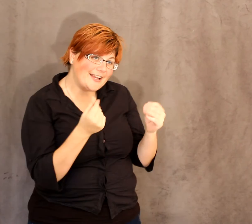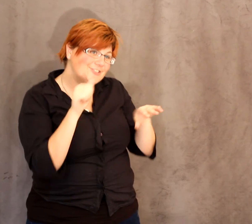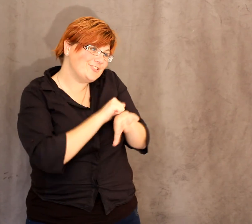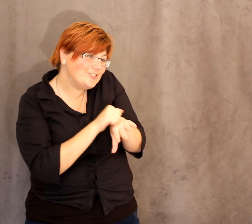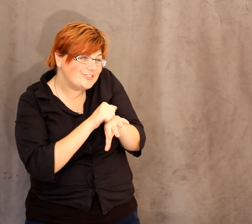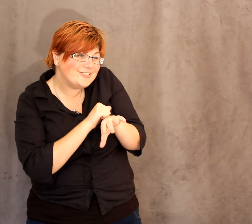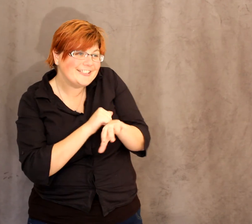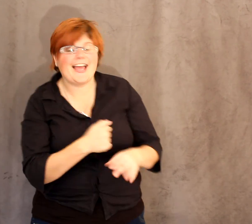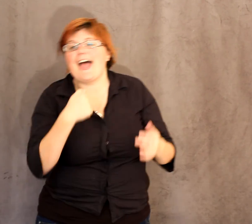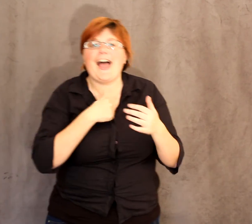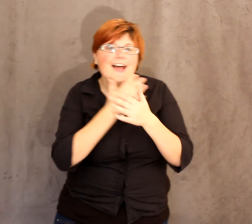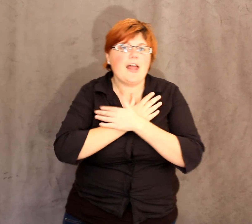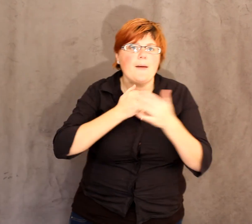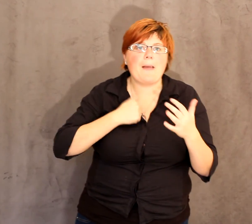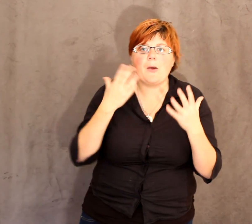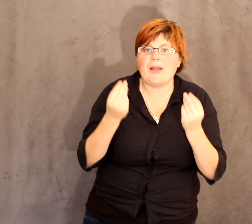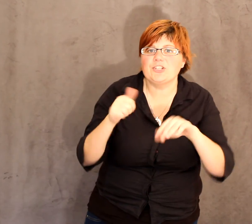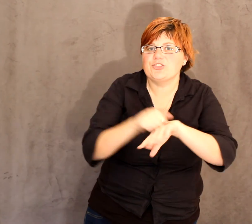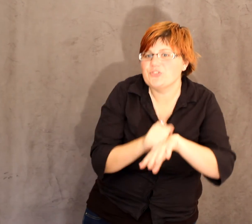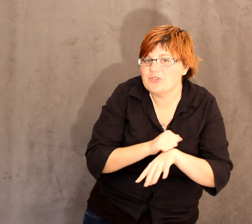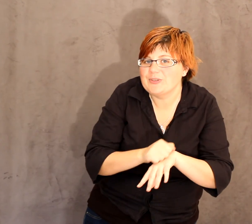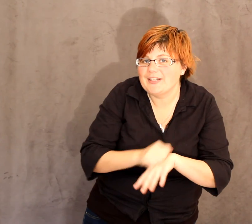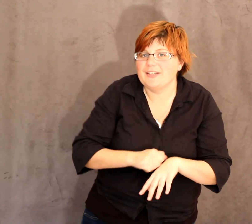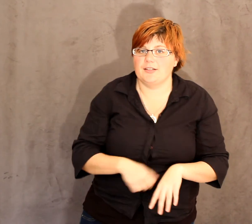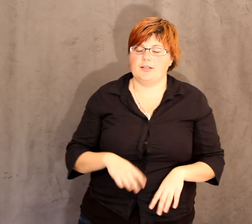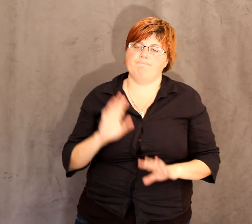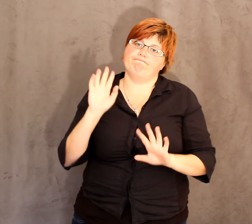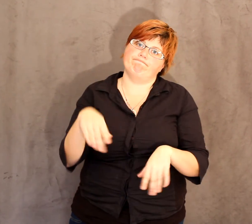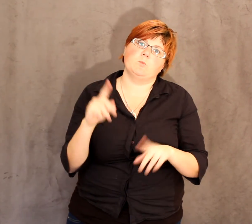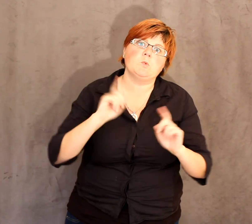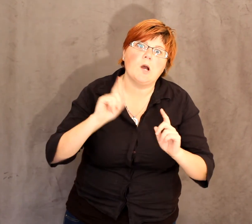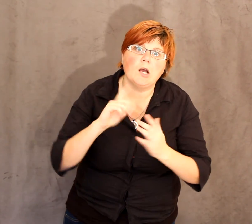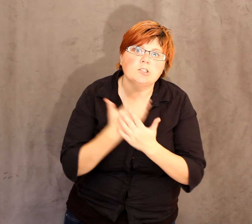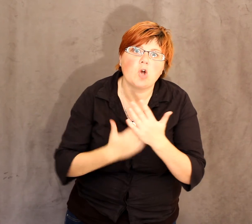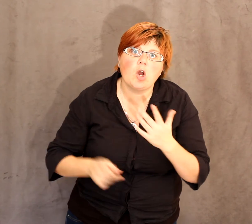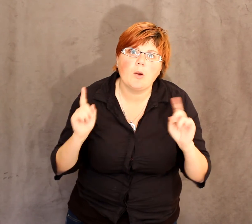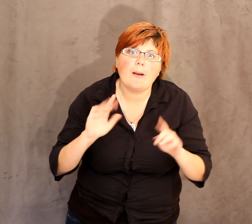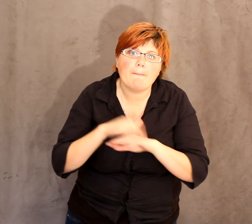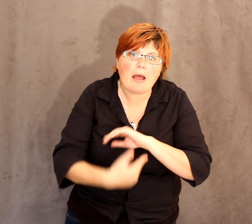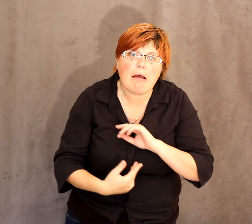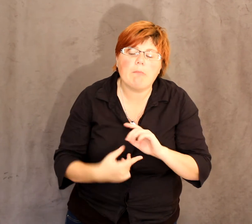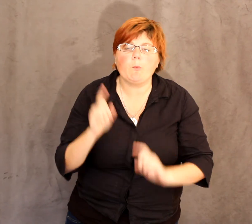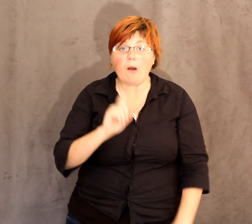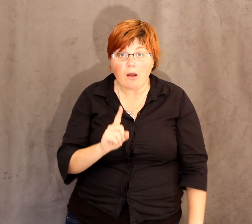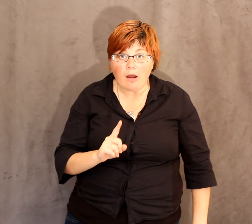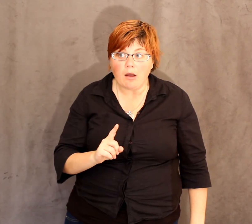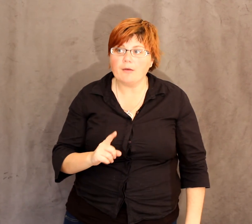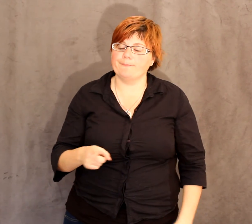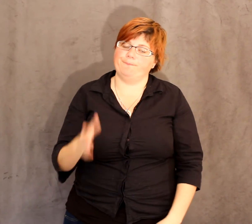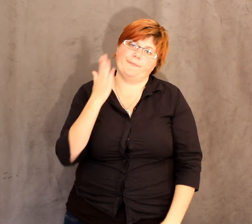wet shoes. I love my wet shoes. The moral of Pete's story is, no matter what you